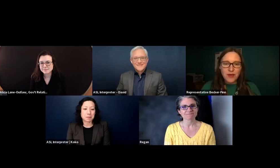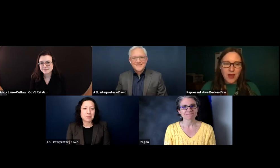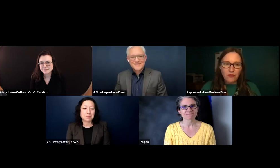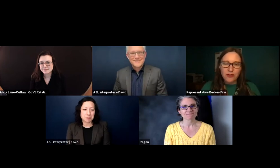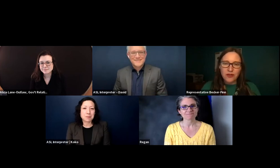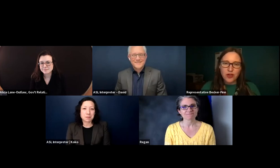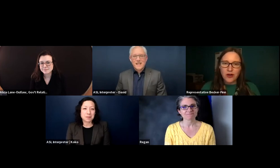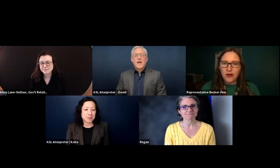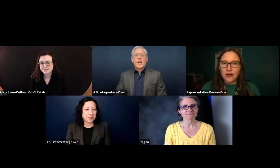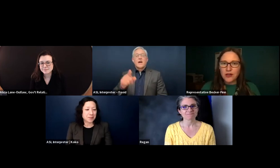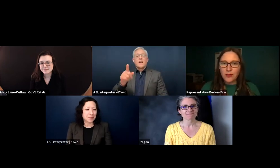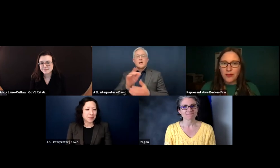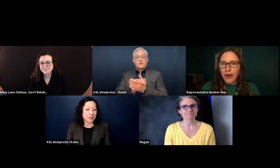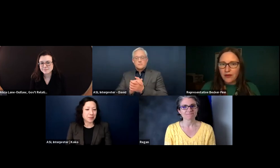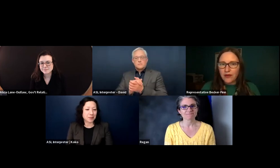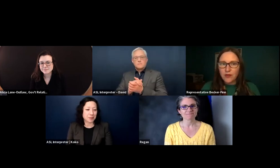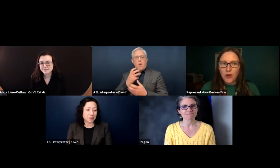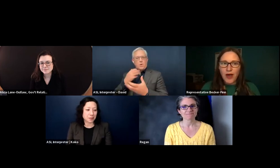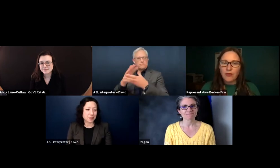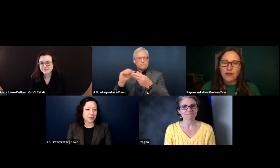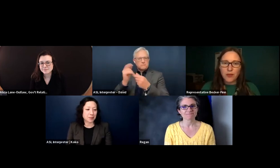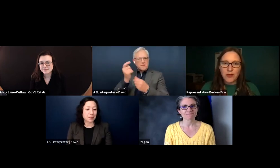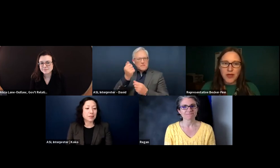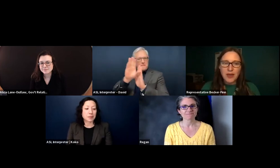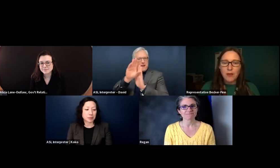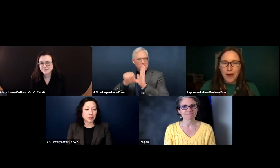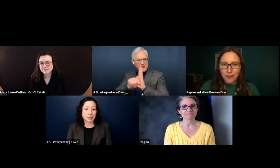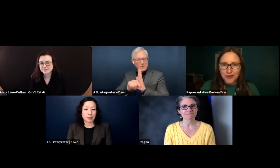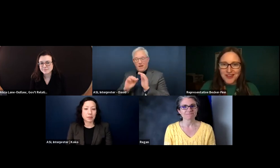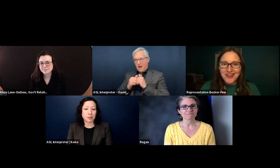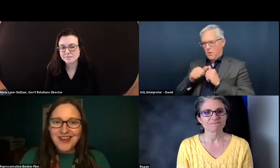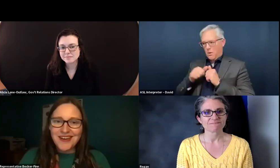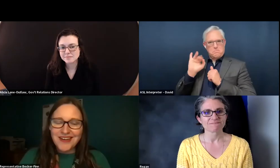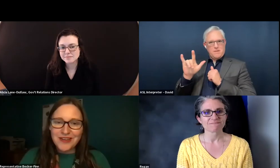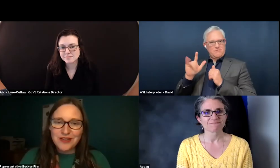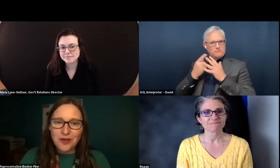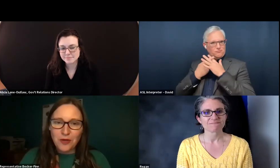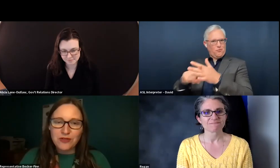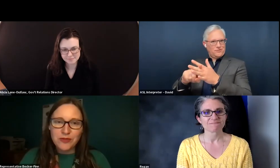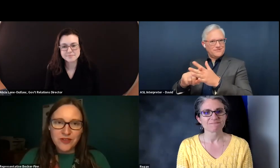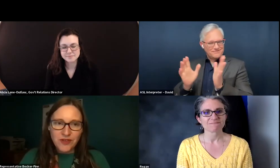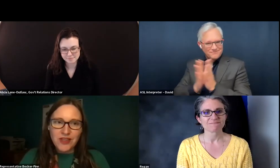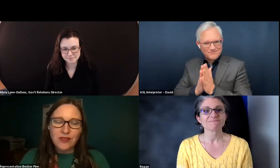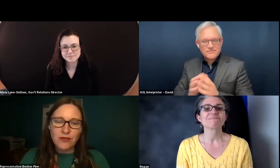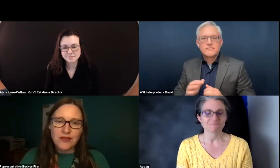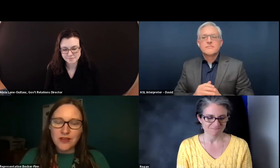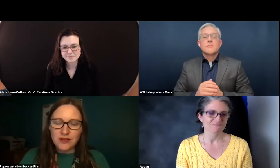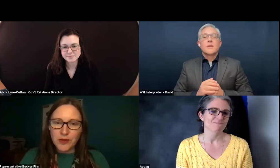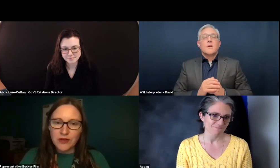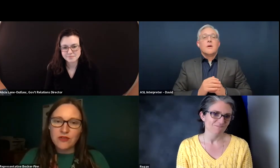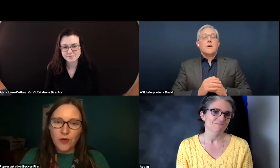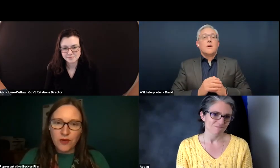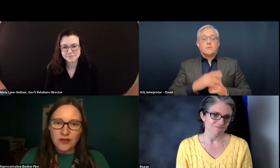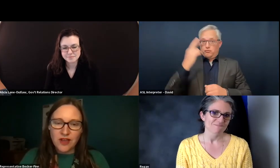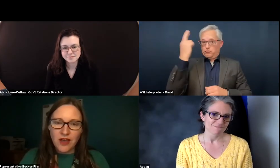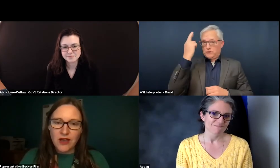think it might be helpful to share a little bit of background about how this bill came about. So specifically, the reason this